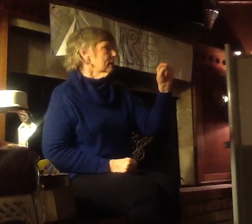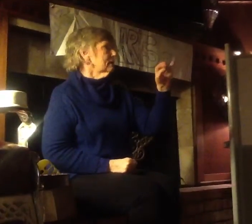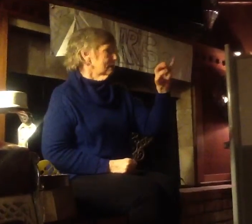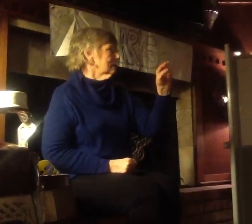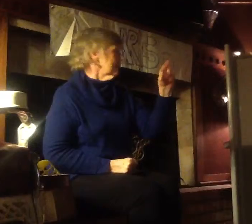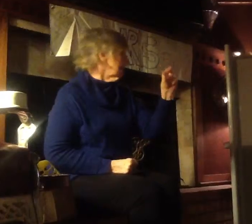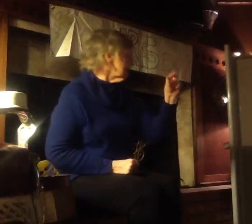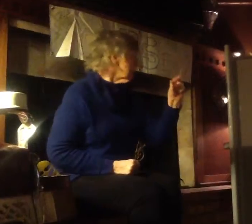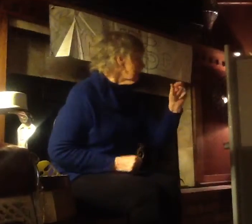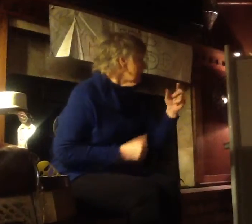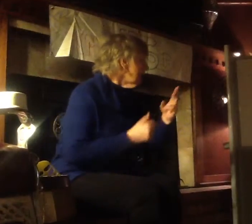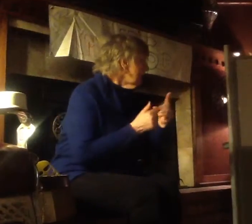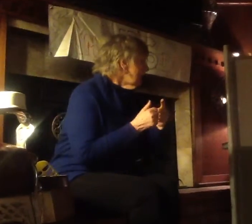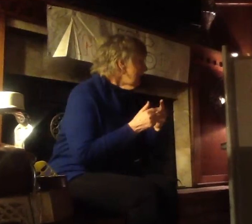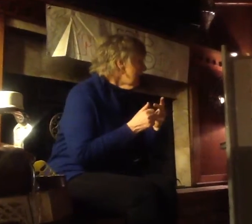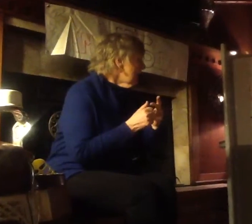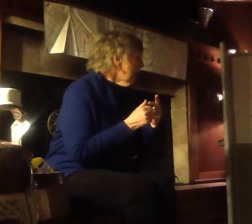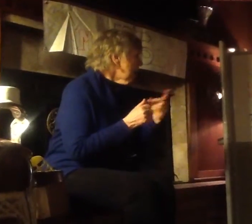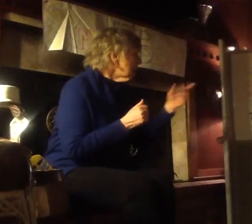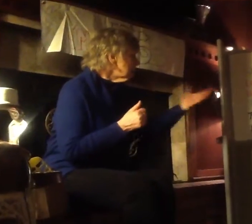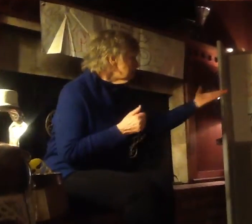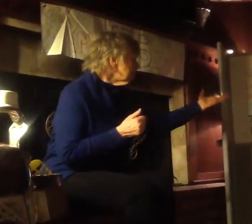marketing.